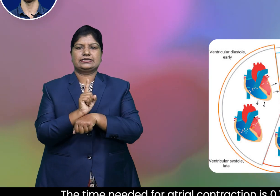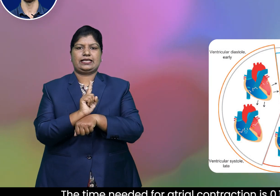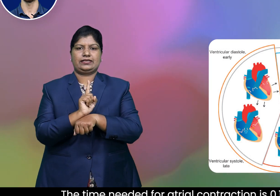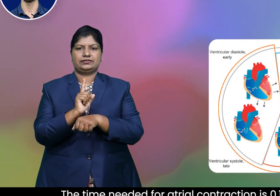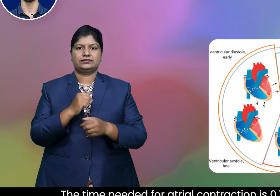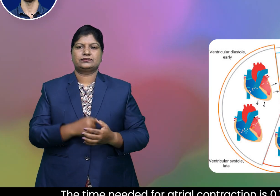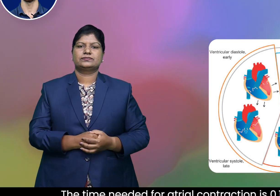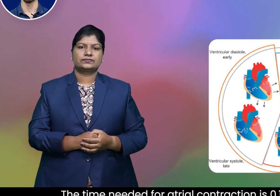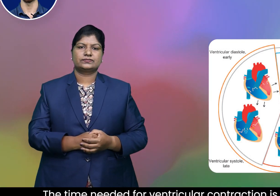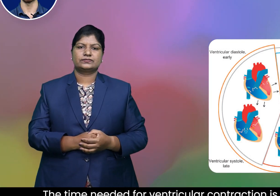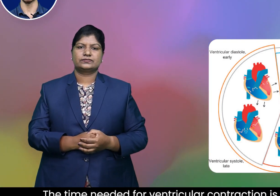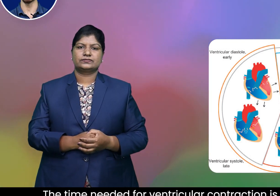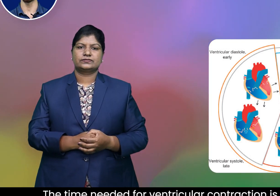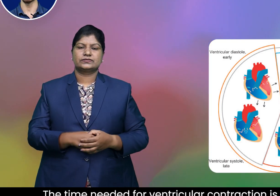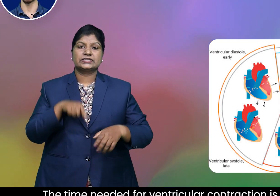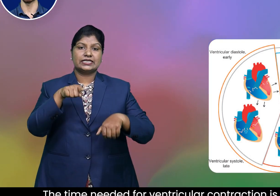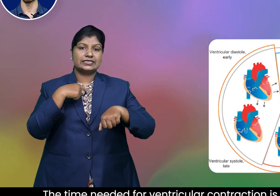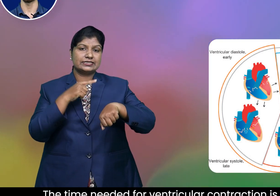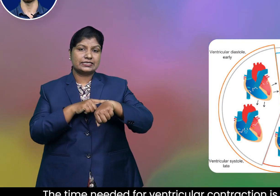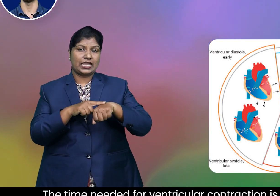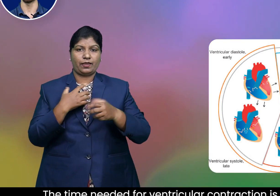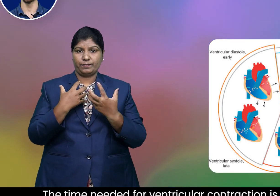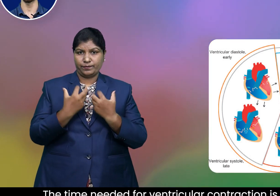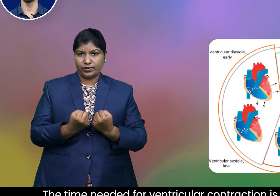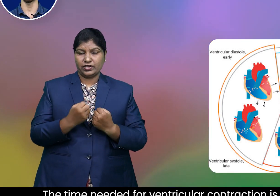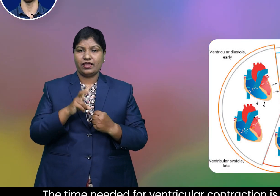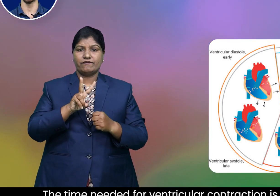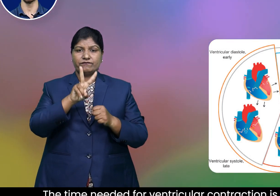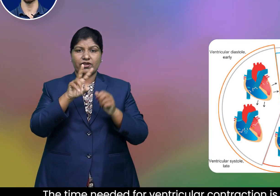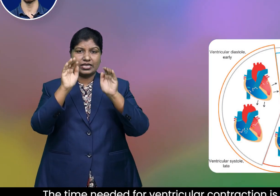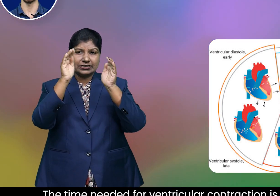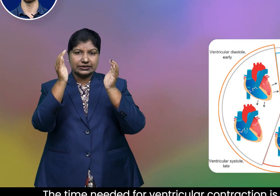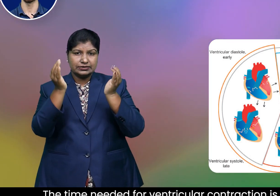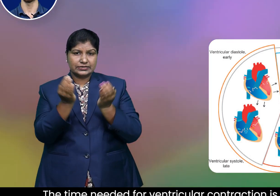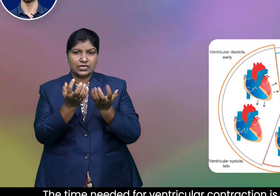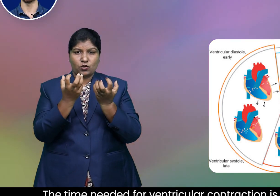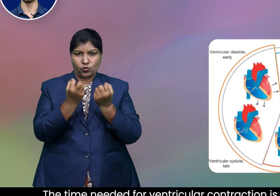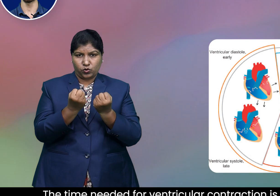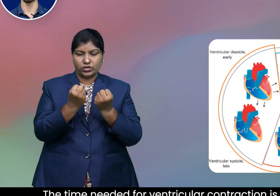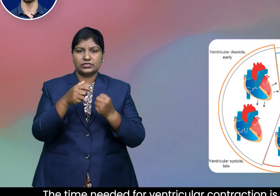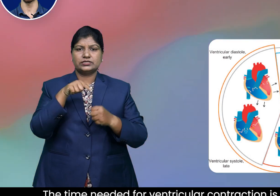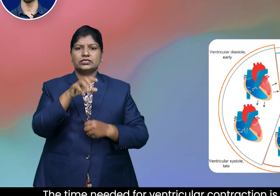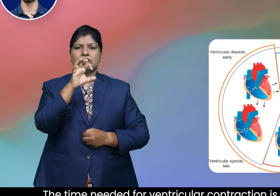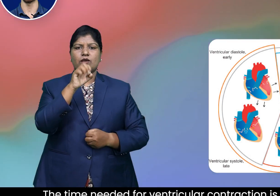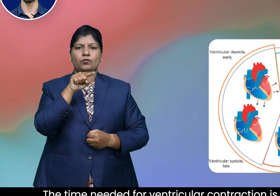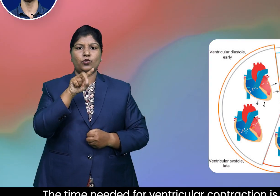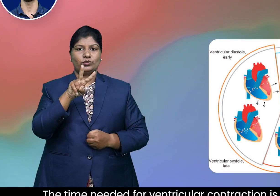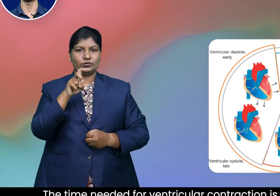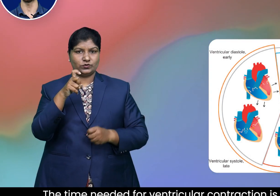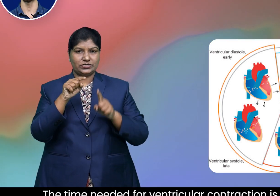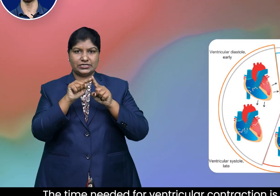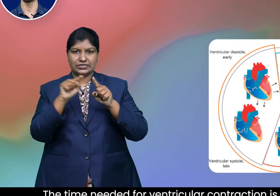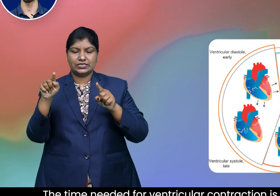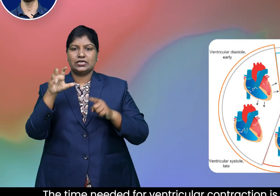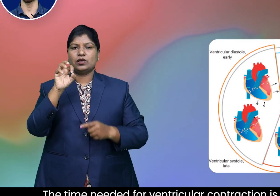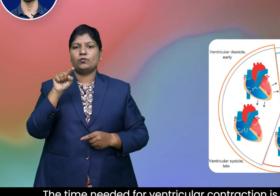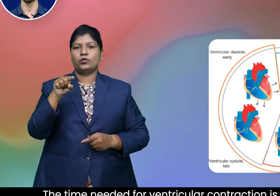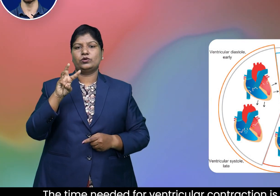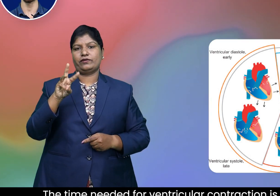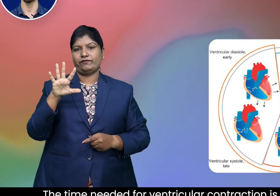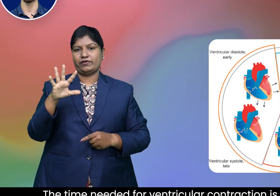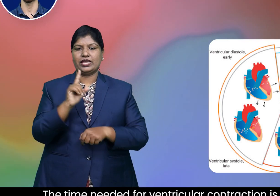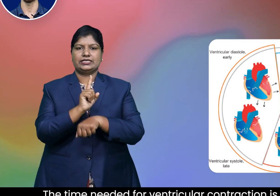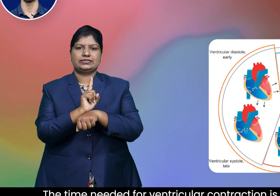seconds. The time needed for ventricular contraction is 0.27 to